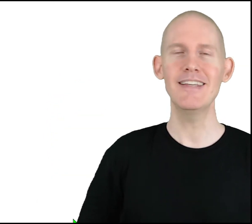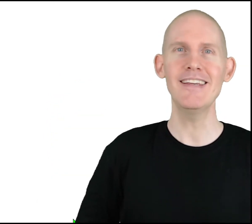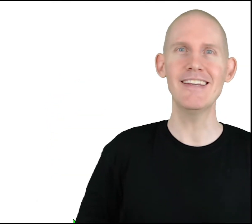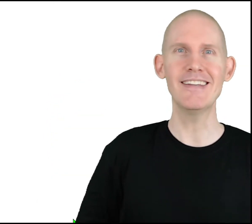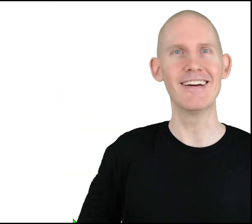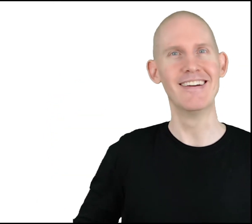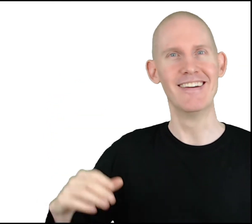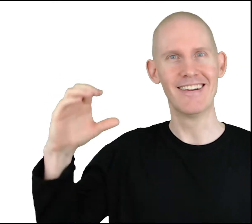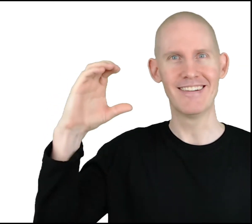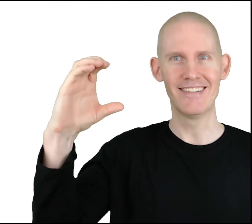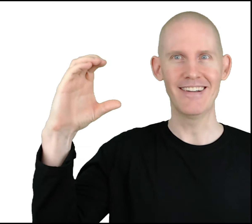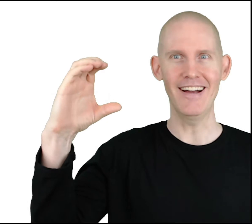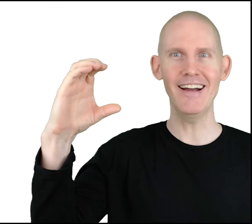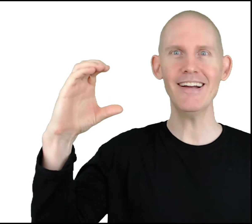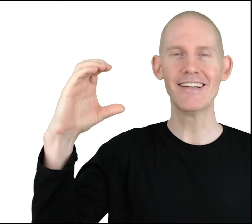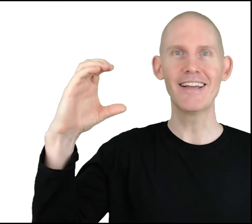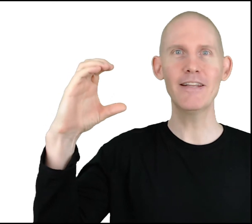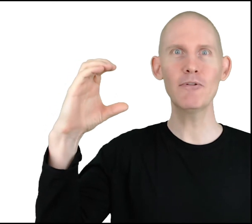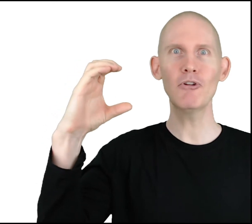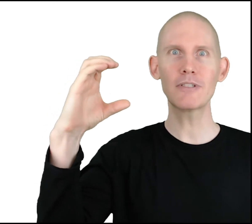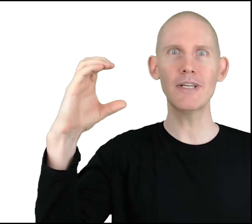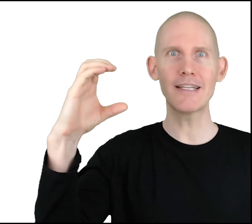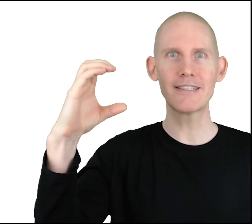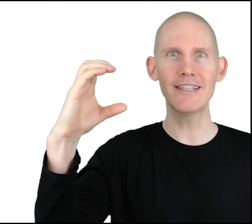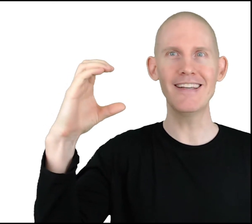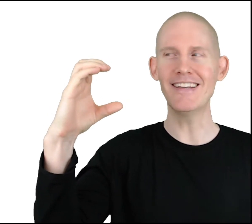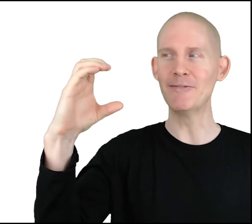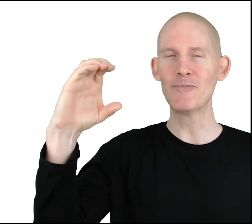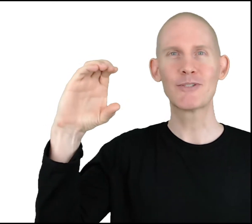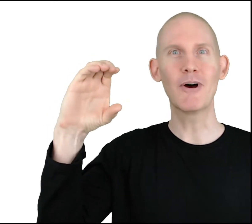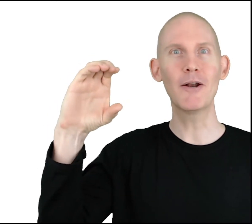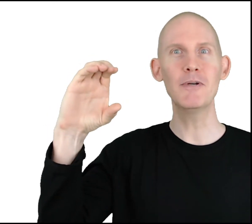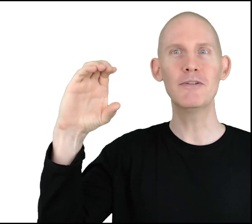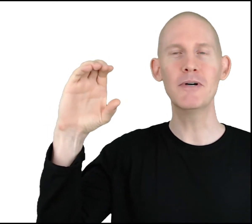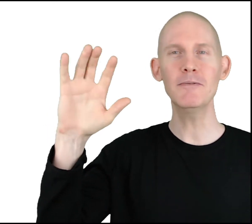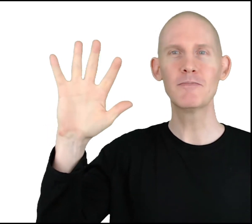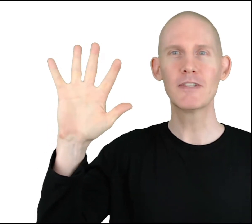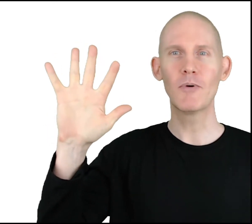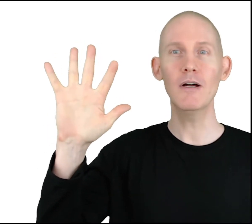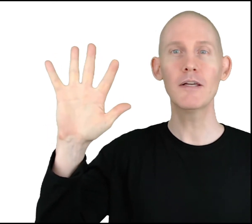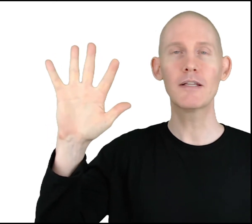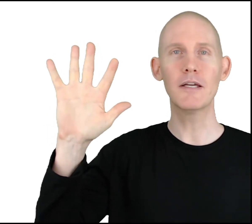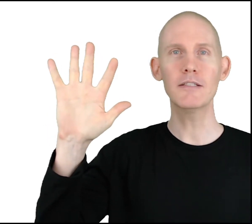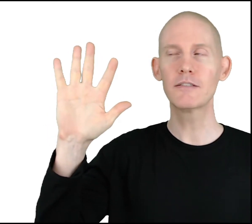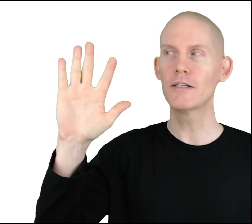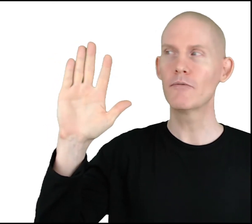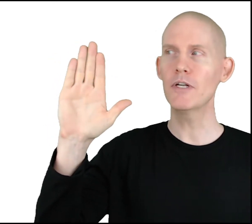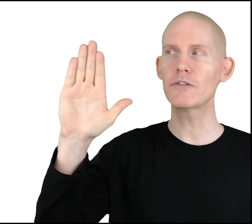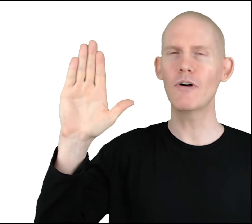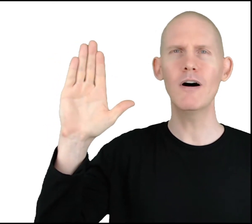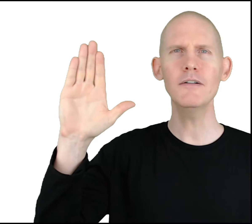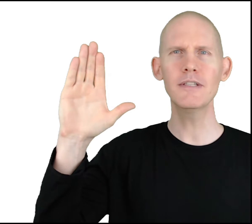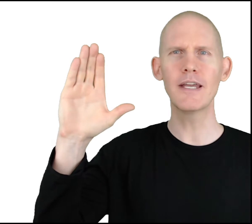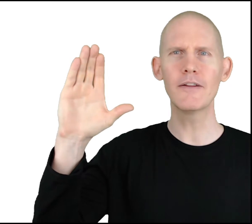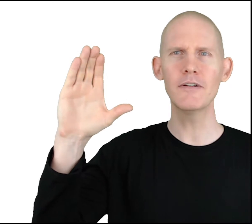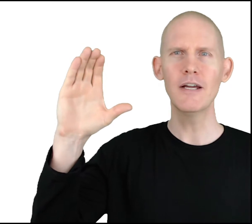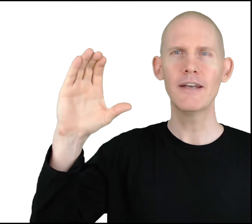C. It even looks like a C. So how do we do it? Well, like this. Fingers all together. Now we're